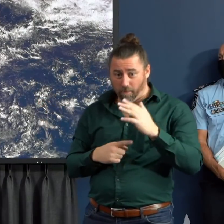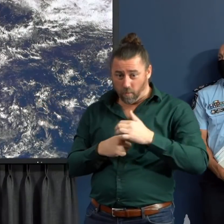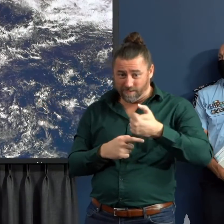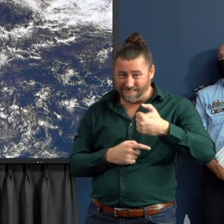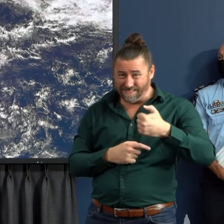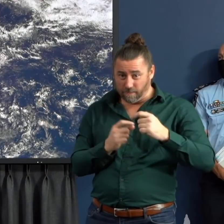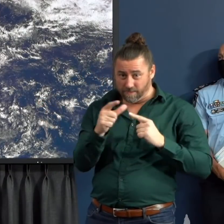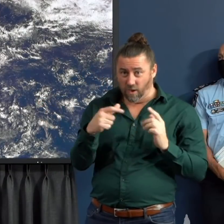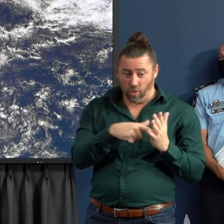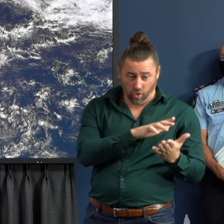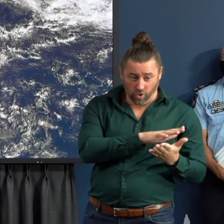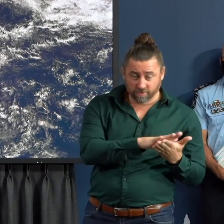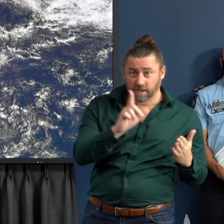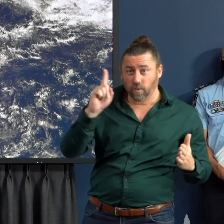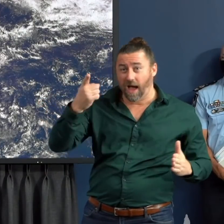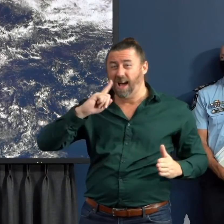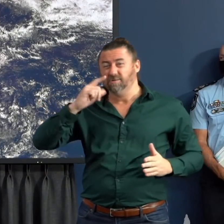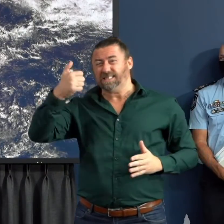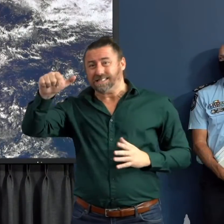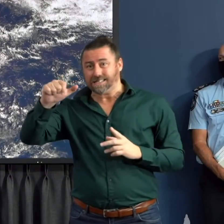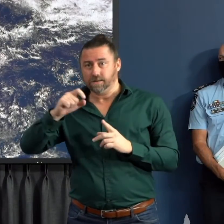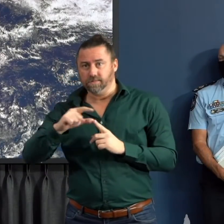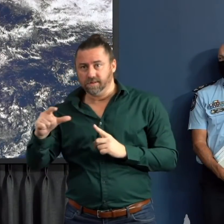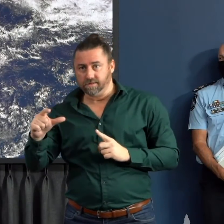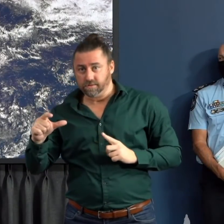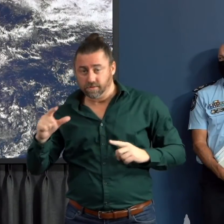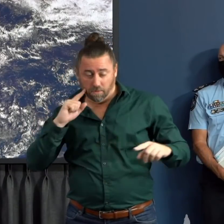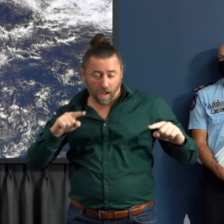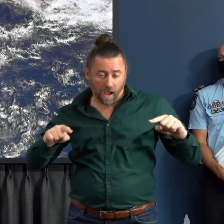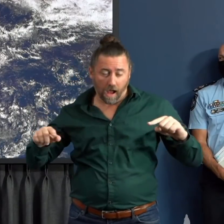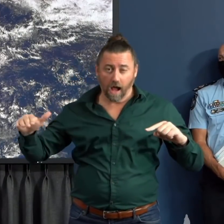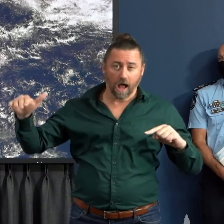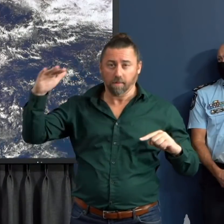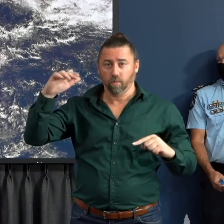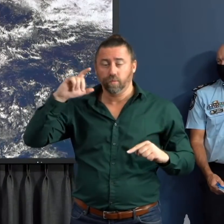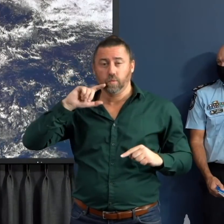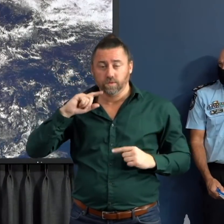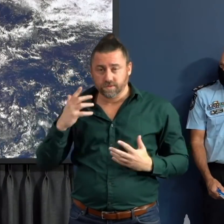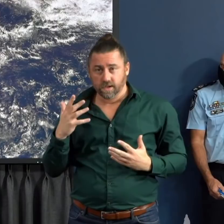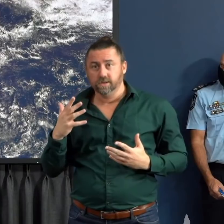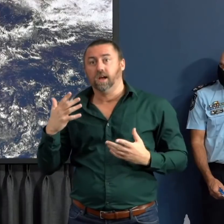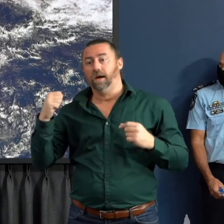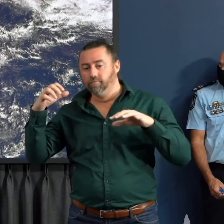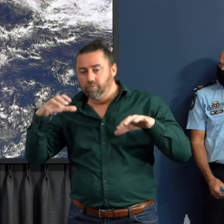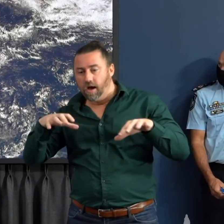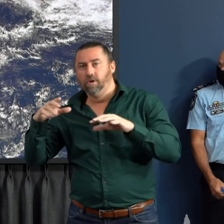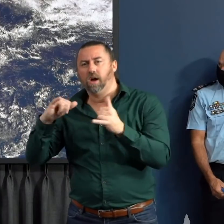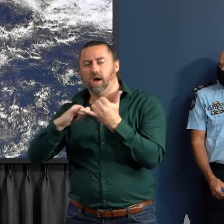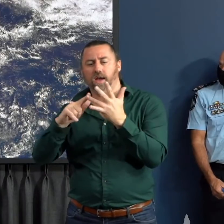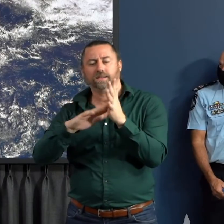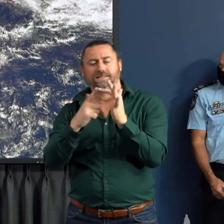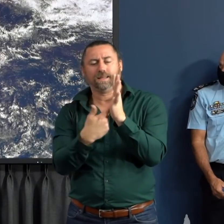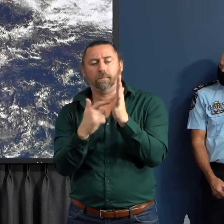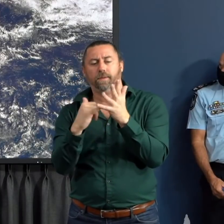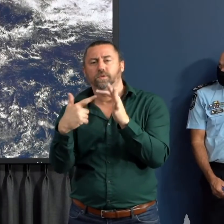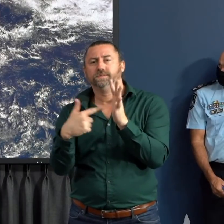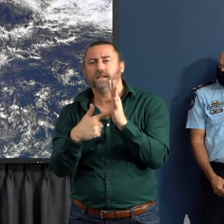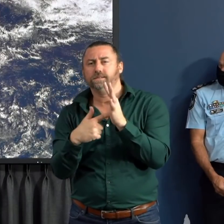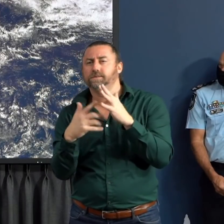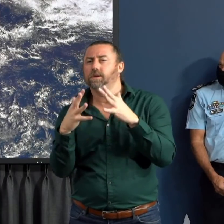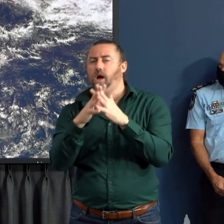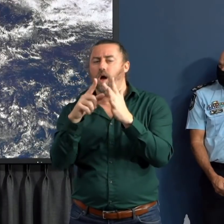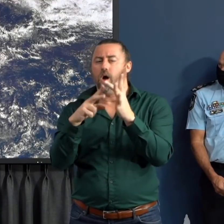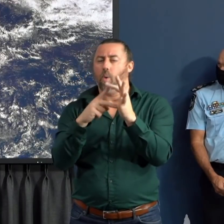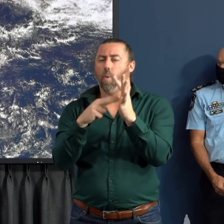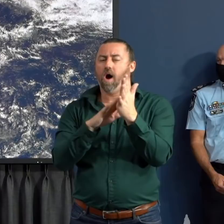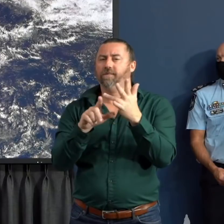Thursday. Heavy rainfall, as you've heard from the Bureau, continues to fall in the Somerset and Wivenhoe Dam catchments